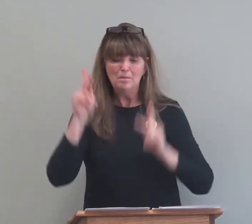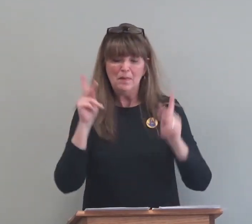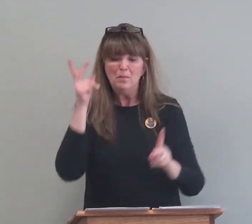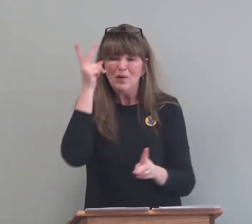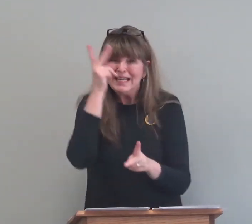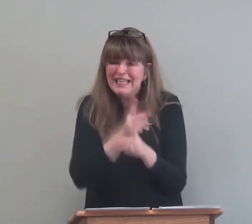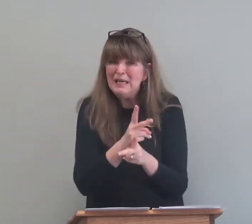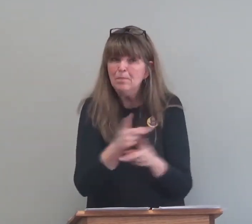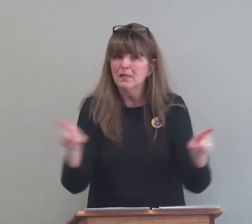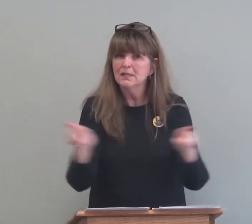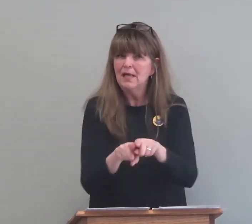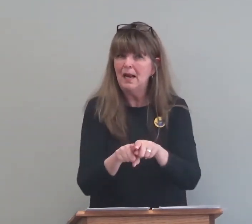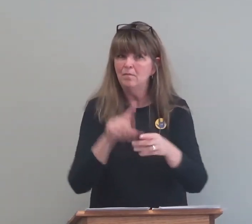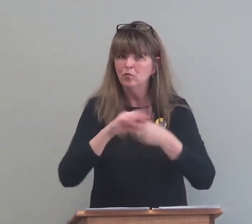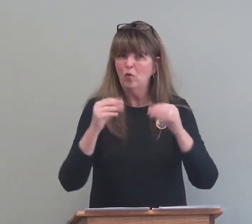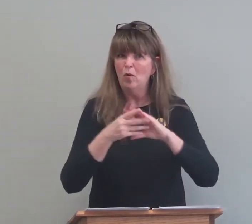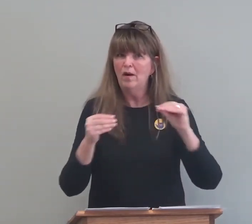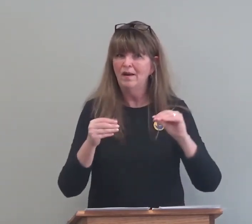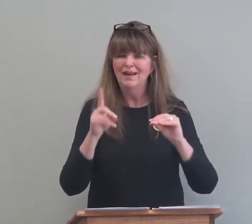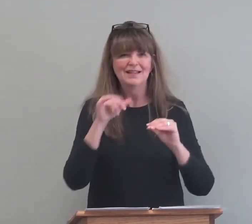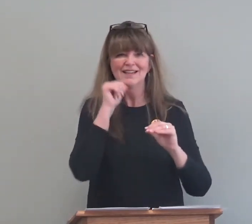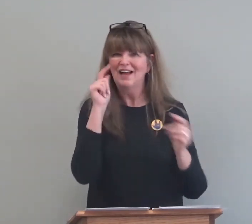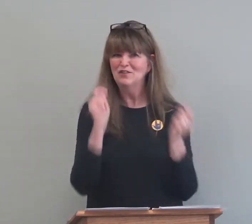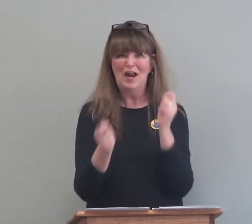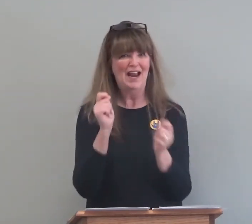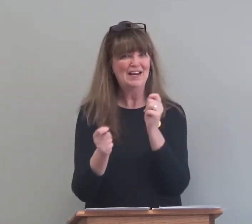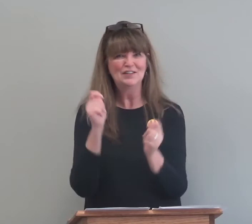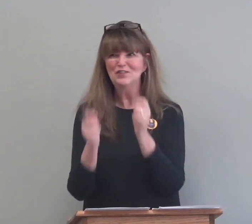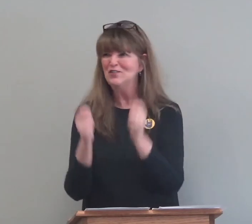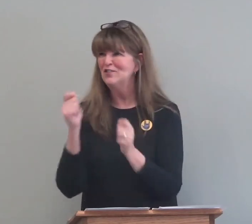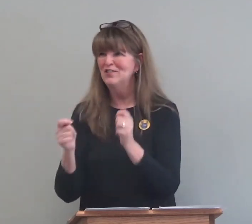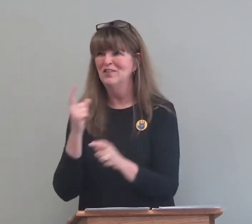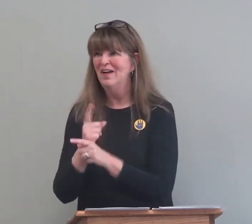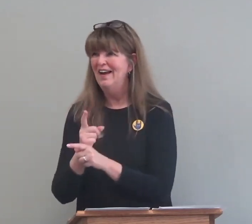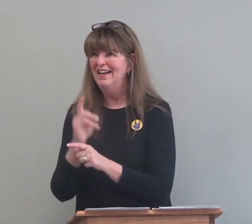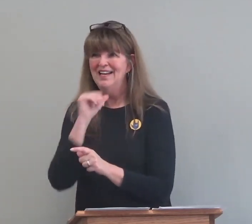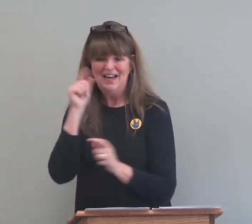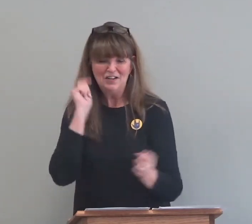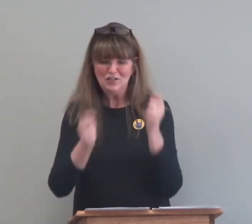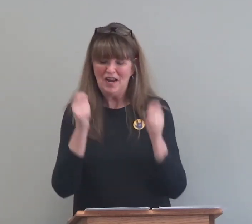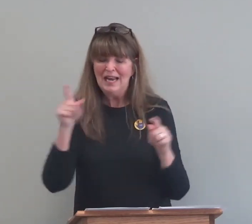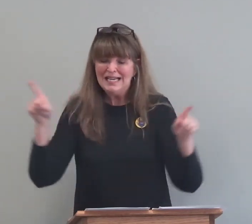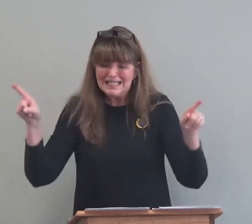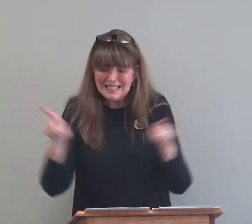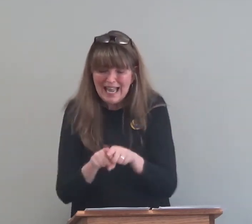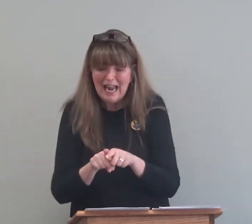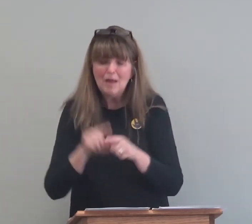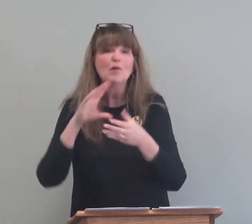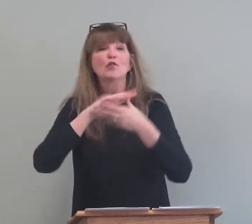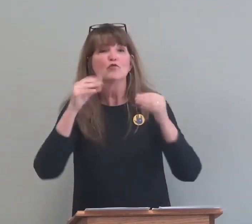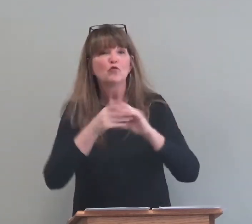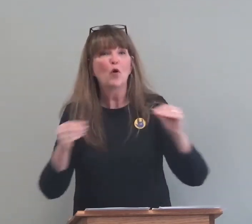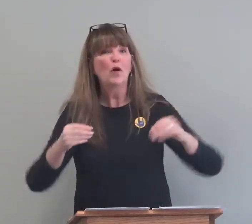the area. And everyone had the same story. There weren't modifications, there weren't changes in